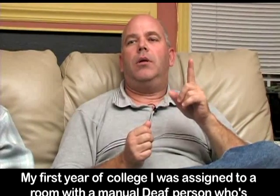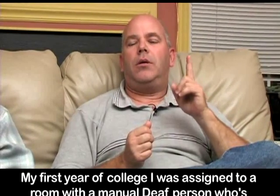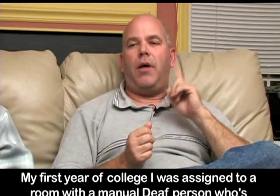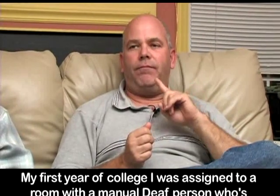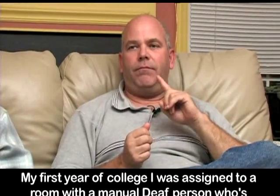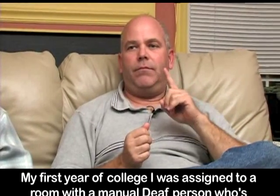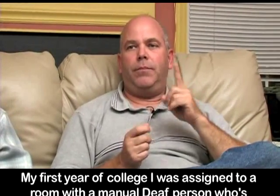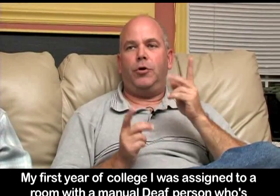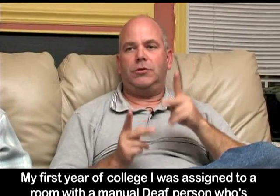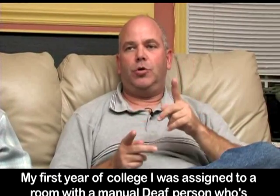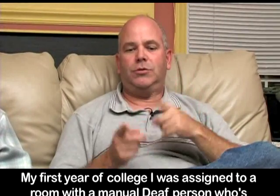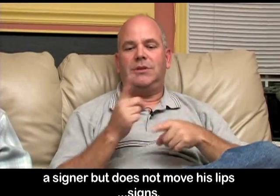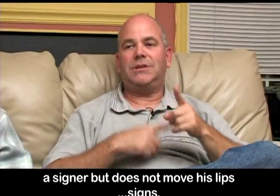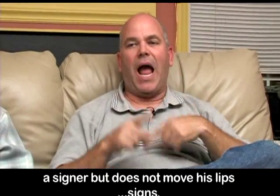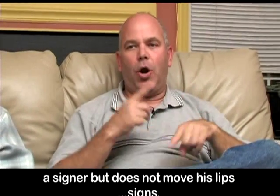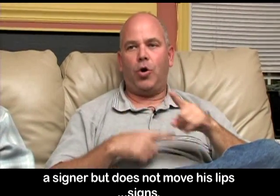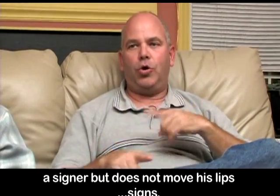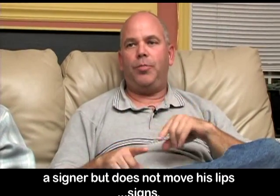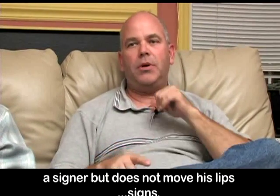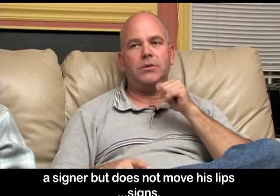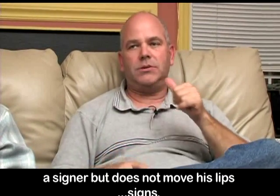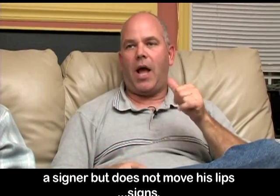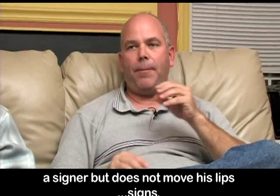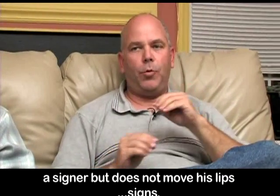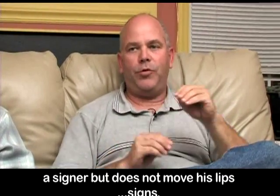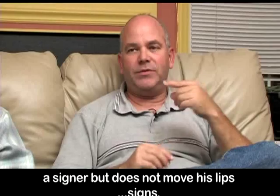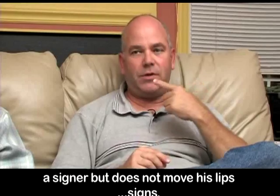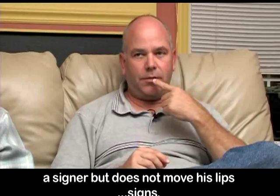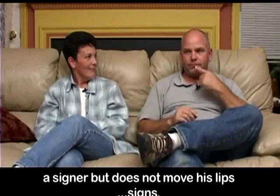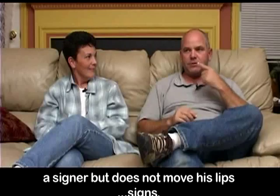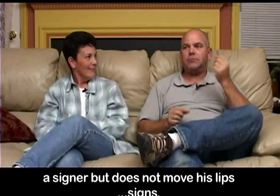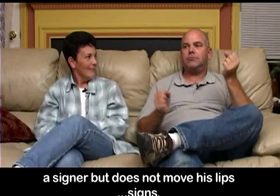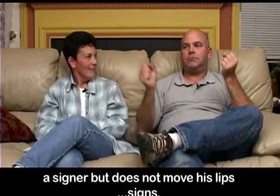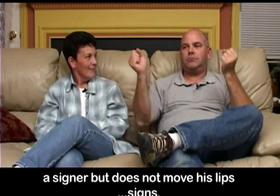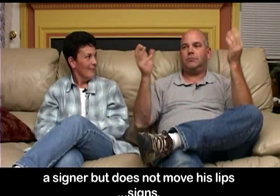deaf person who's a diner but does not even live.